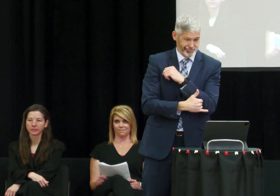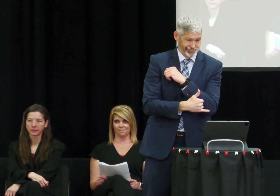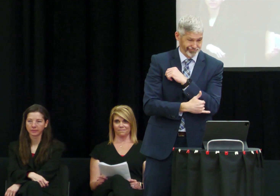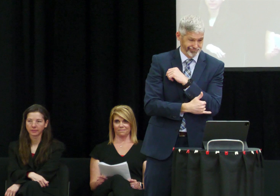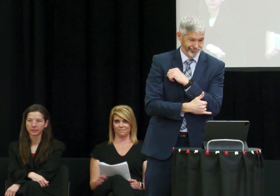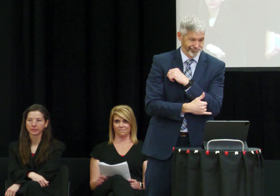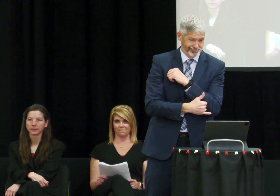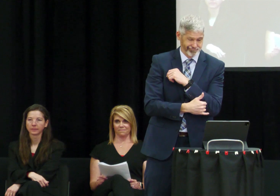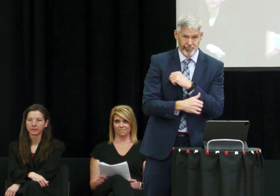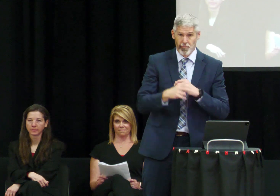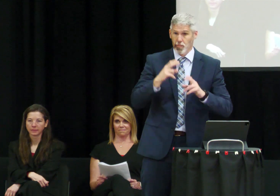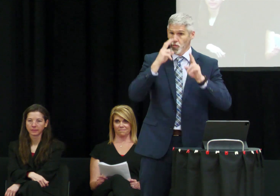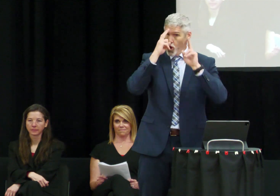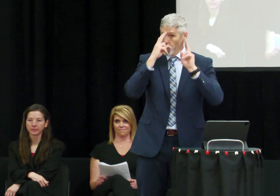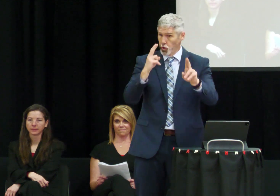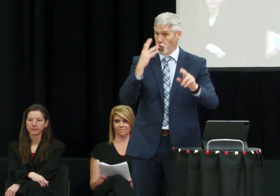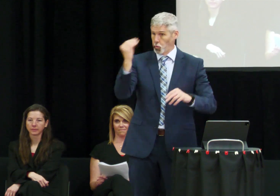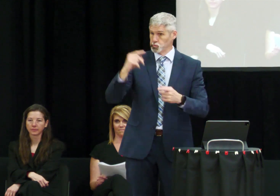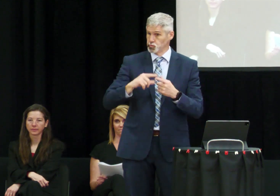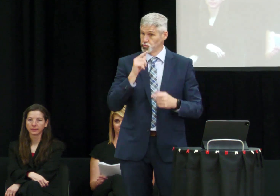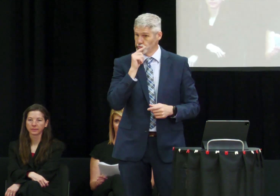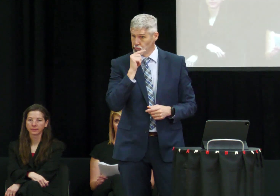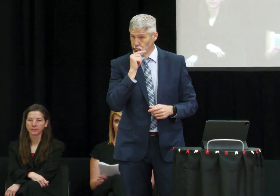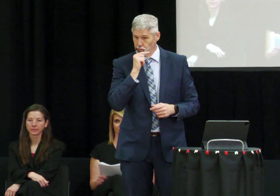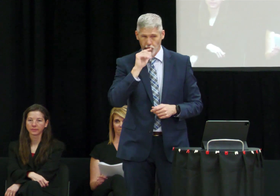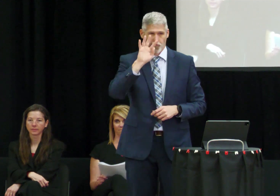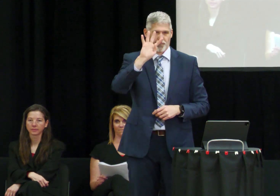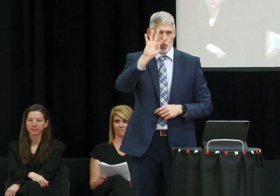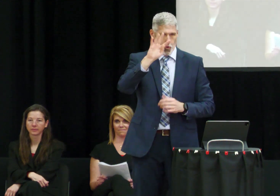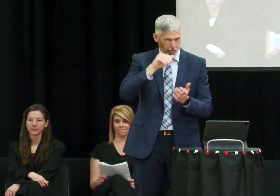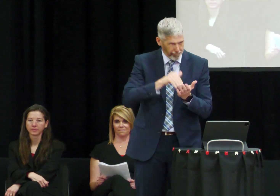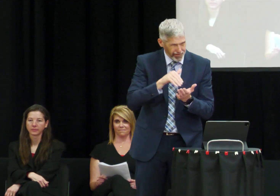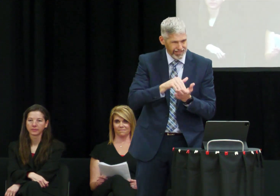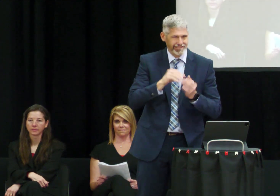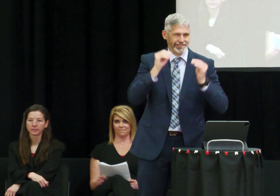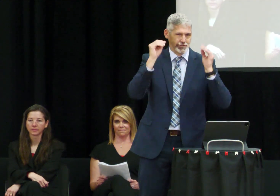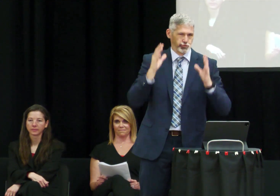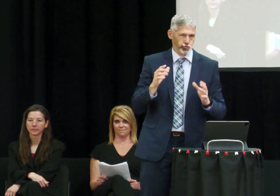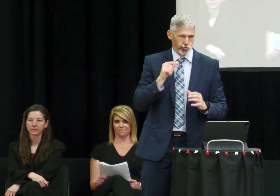3,388,680 students around the country. The honor goes to